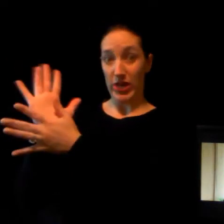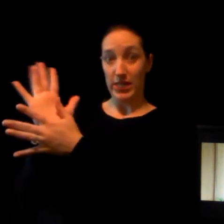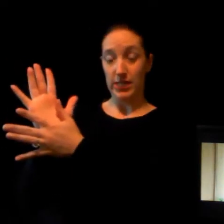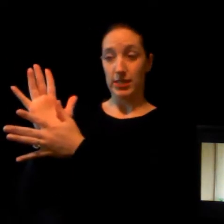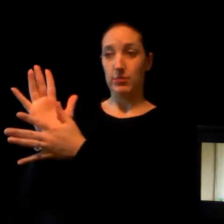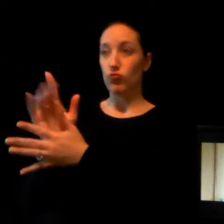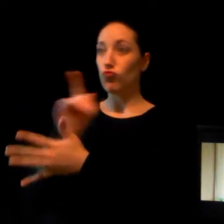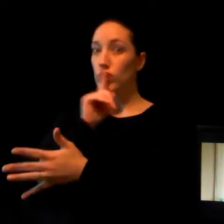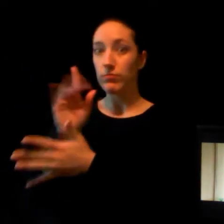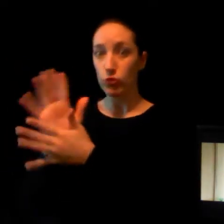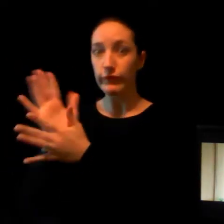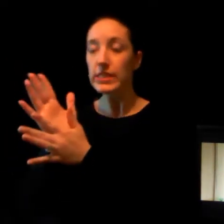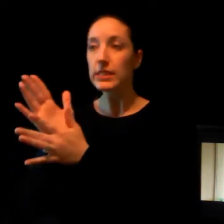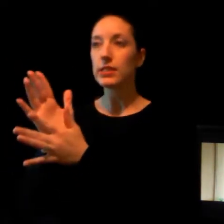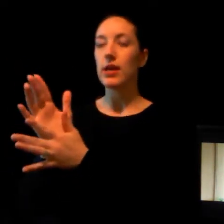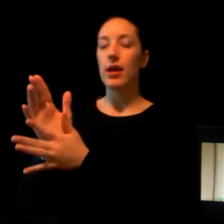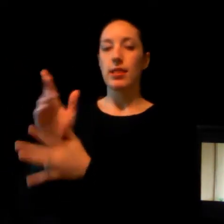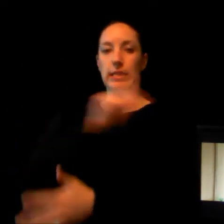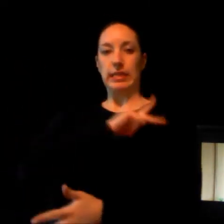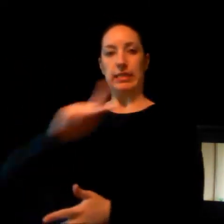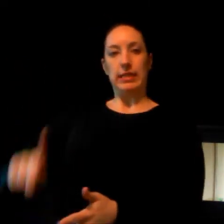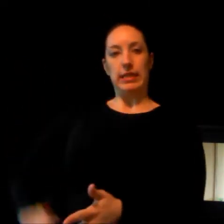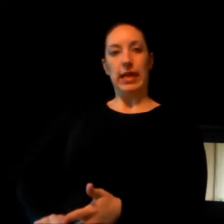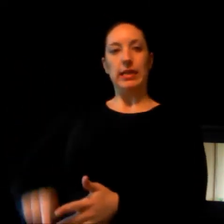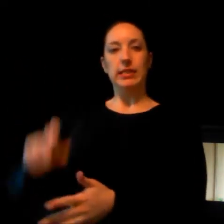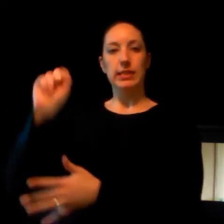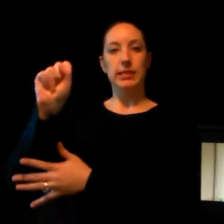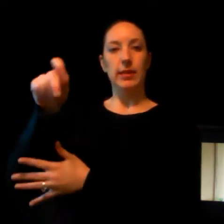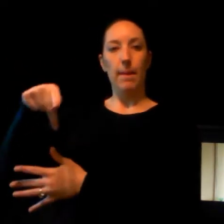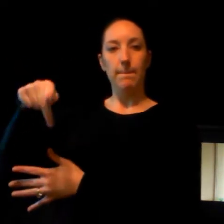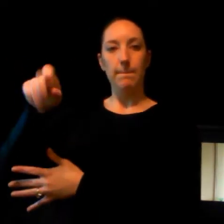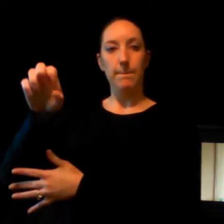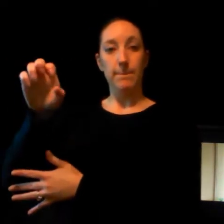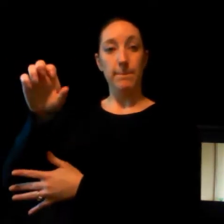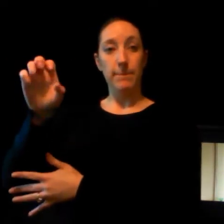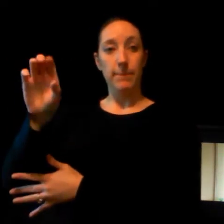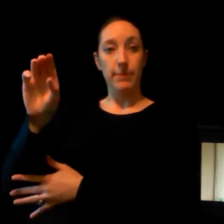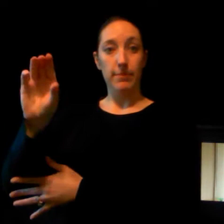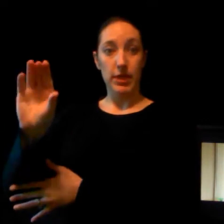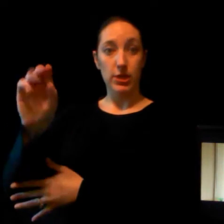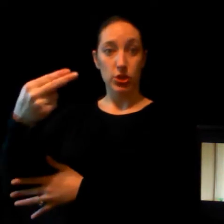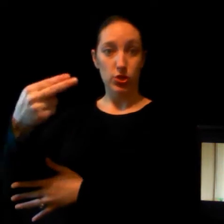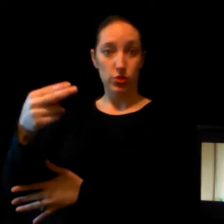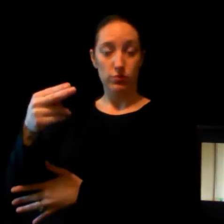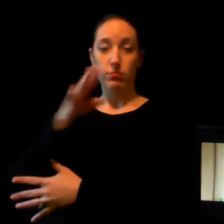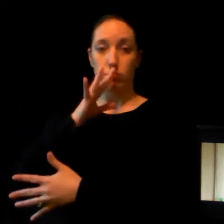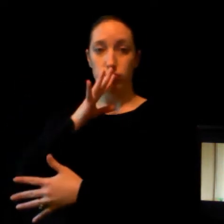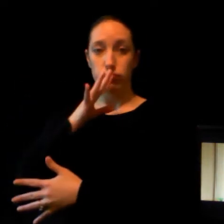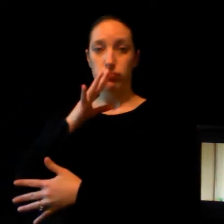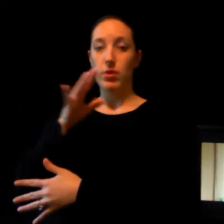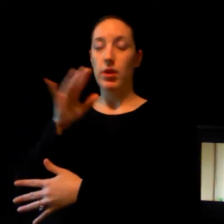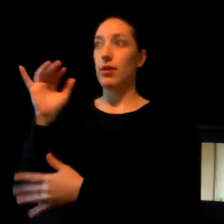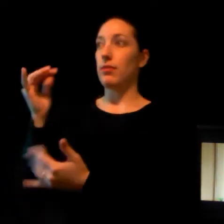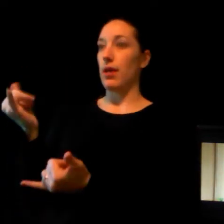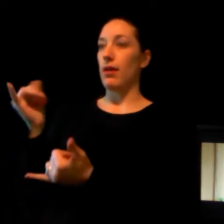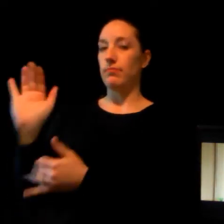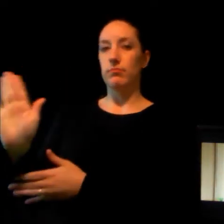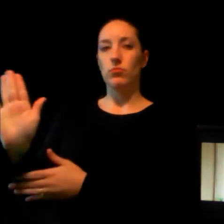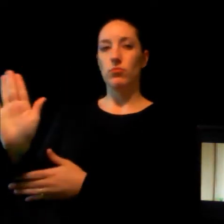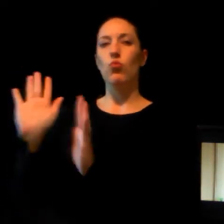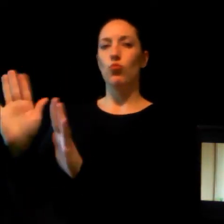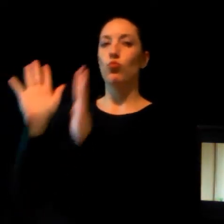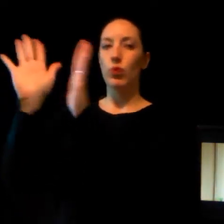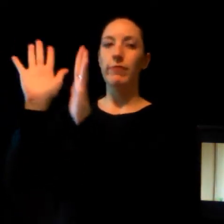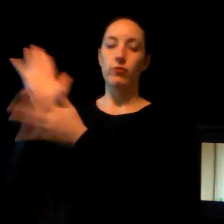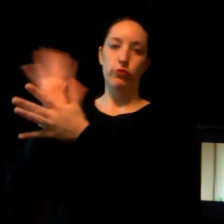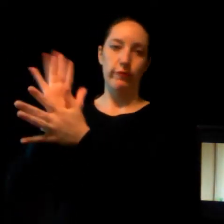Wonderful film. Well, some of you may not know this, but there's now a sequel in the works that touches close to